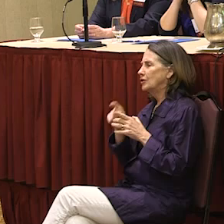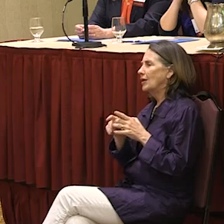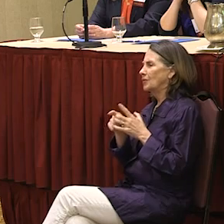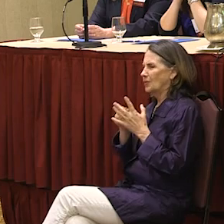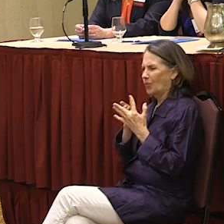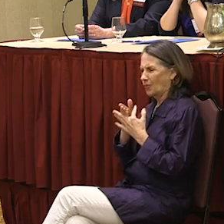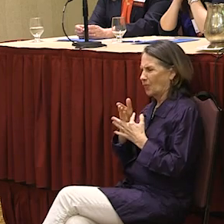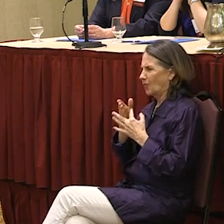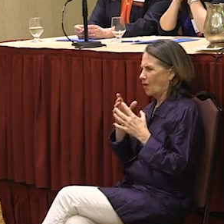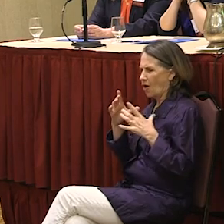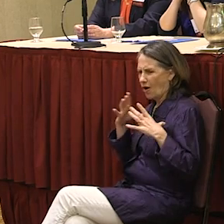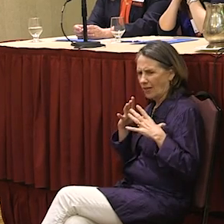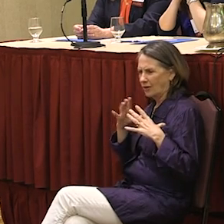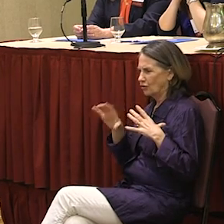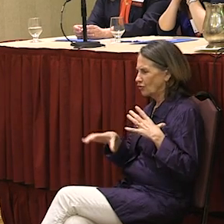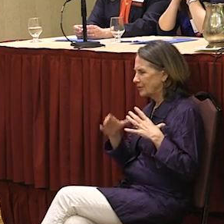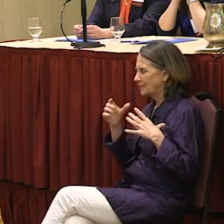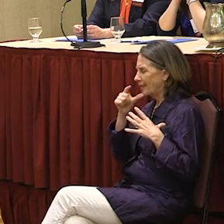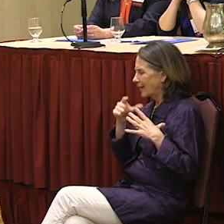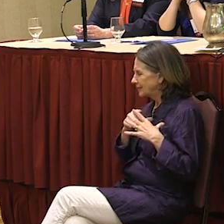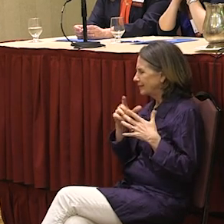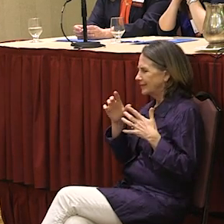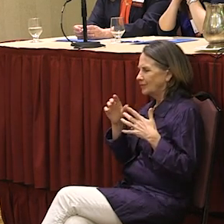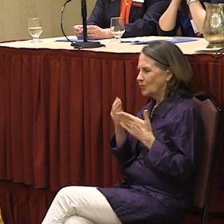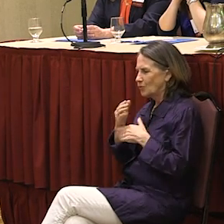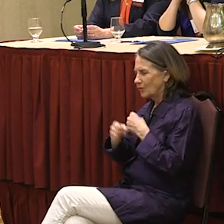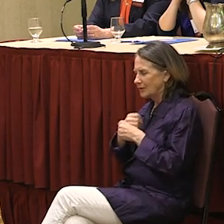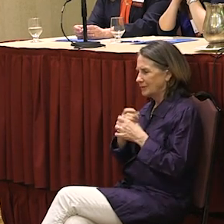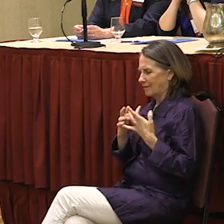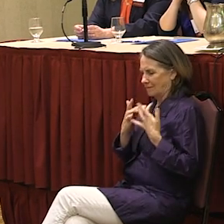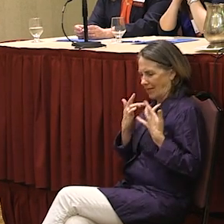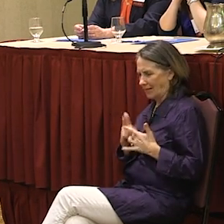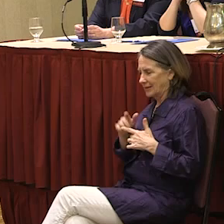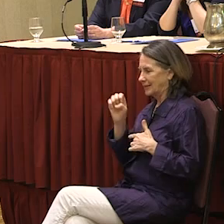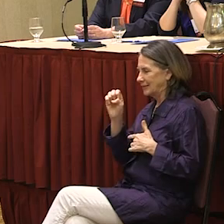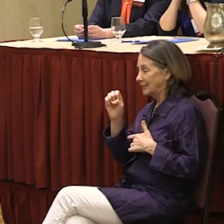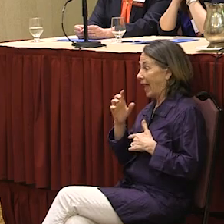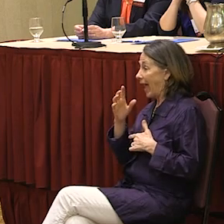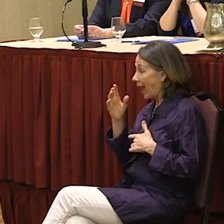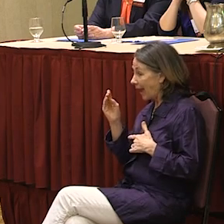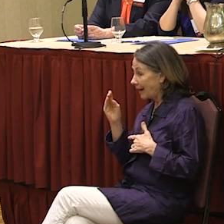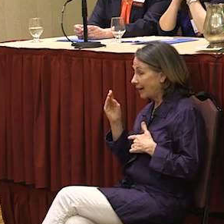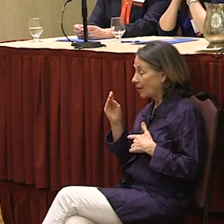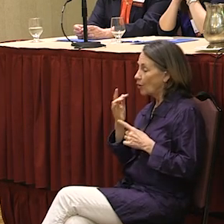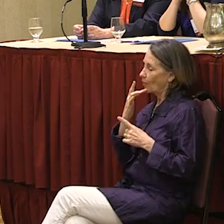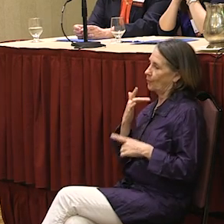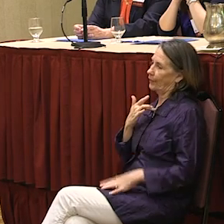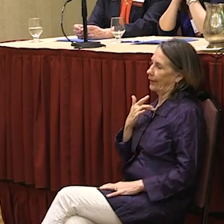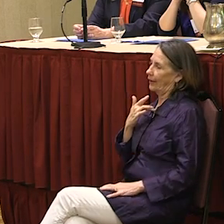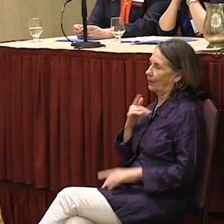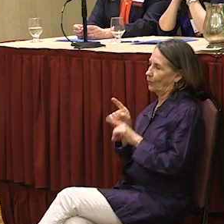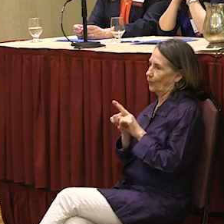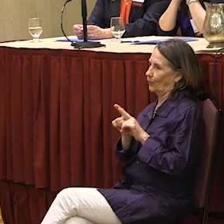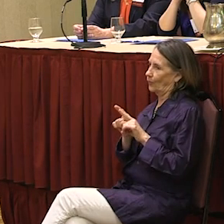through all these holidays, Thanksgiving, Christmas, New Year's, Valentine's Day, Easter, and I found out her birthday was in there